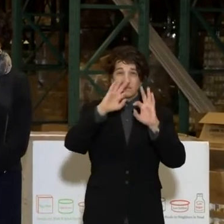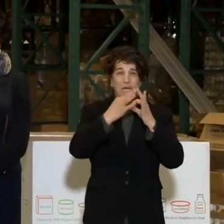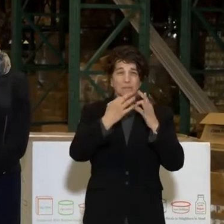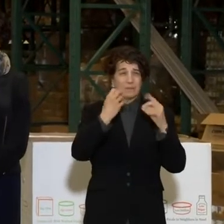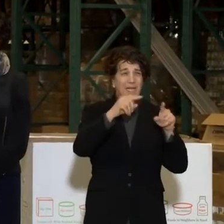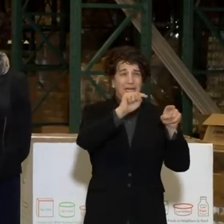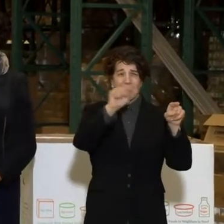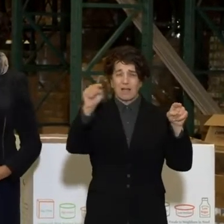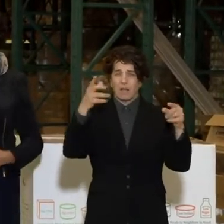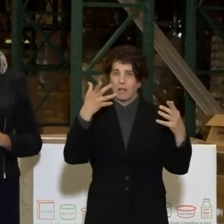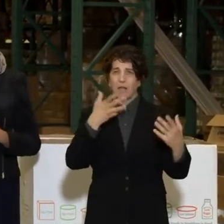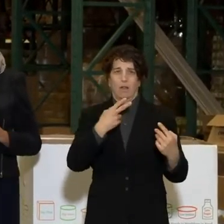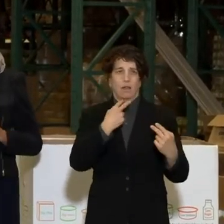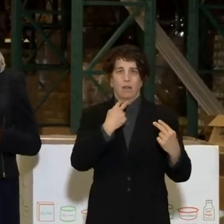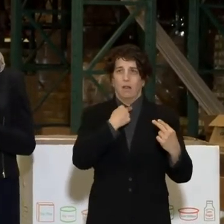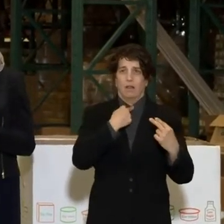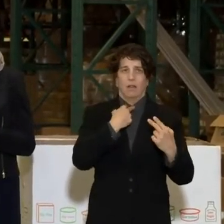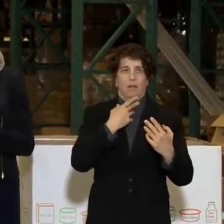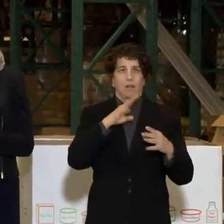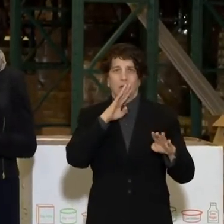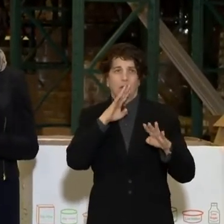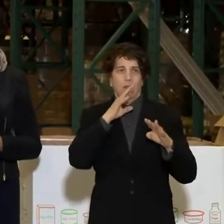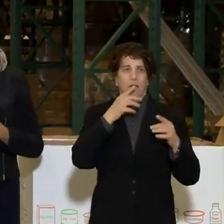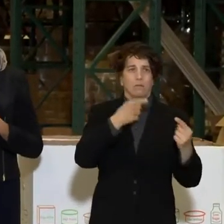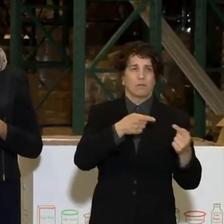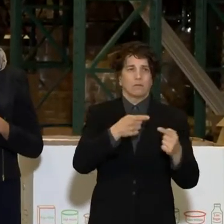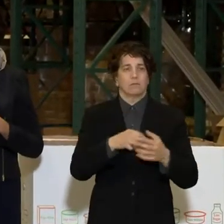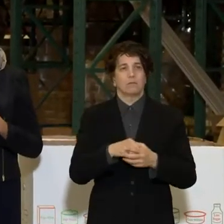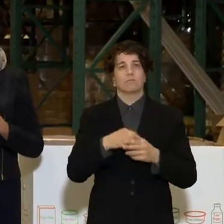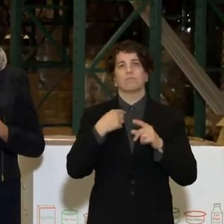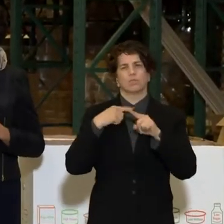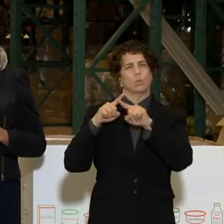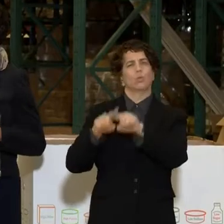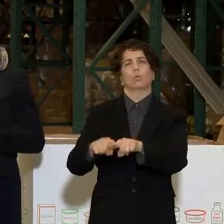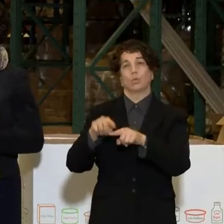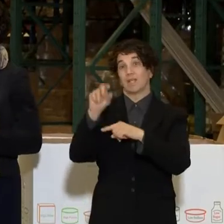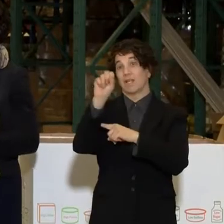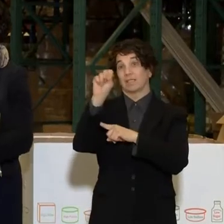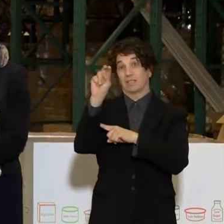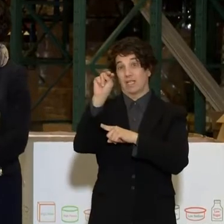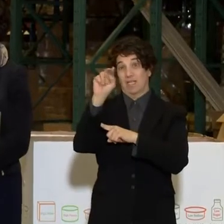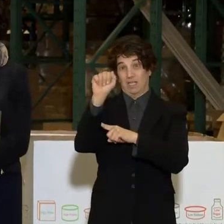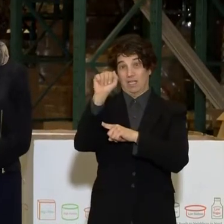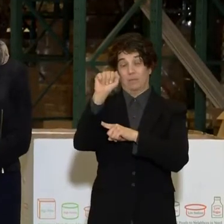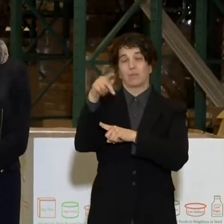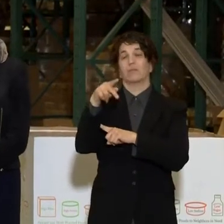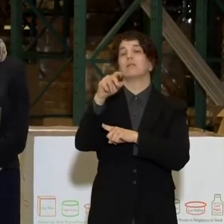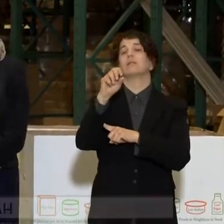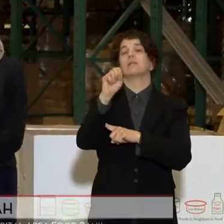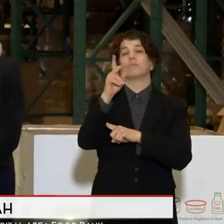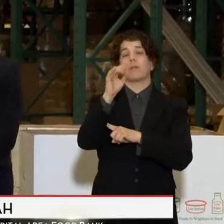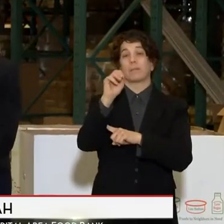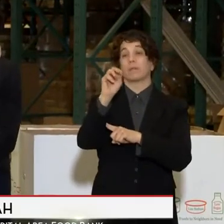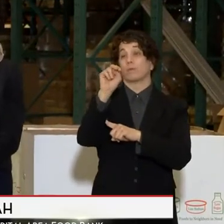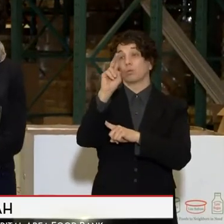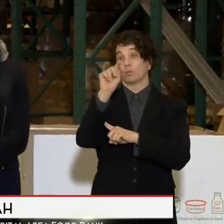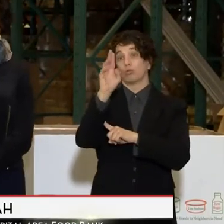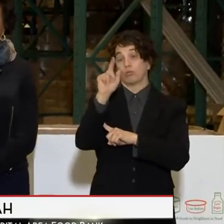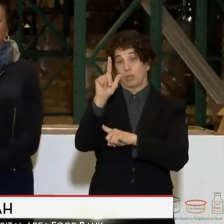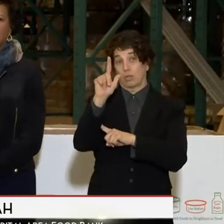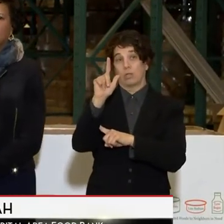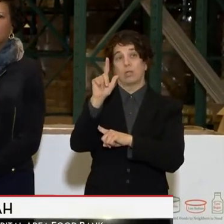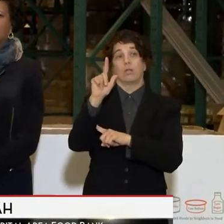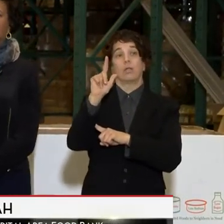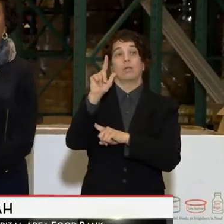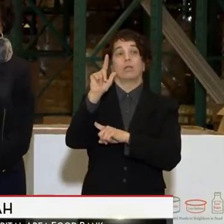supplementary nutrition, and there are now those who have been mentioned already, have been furloughed, employees and contractors who are suffering through a difficult period